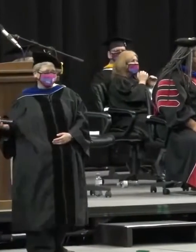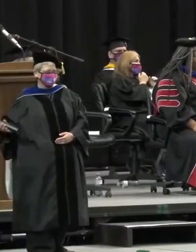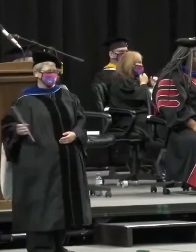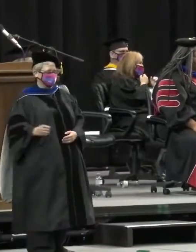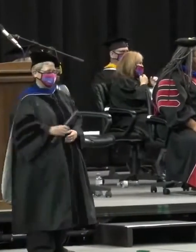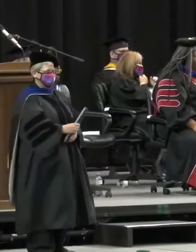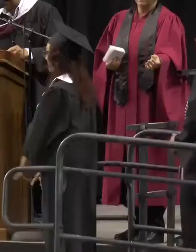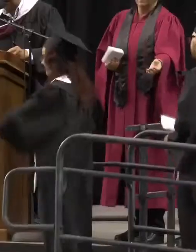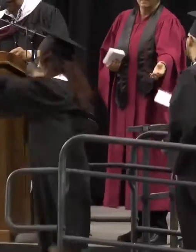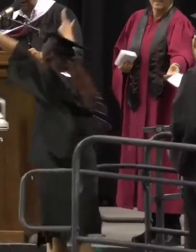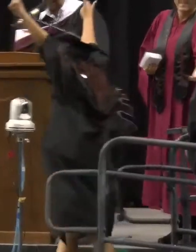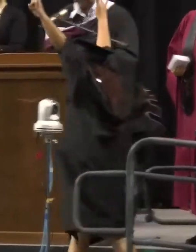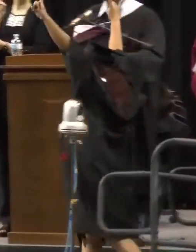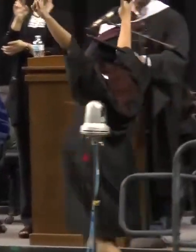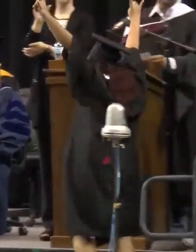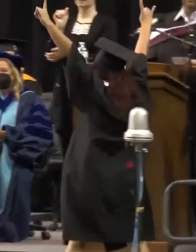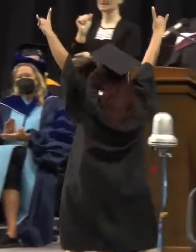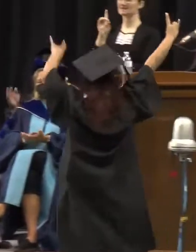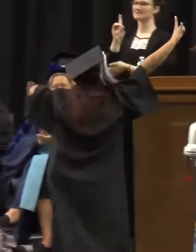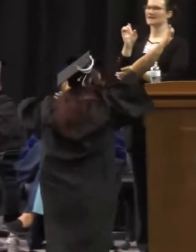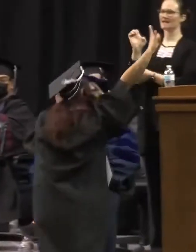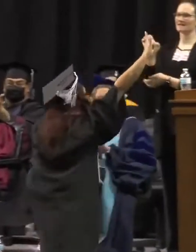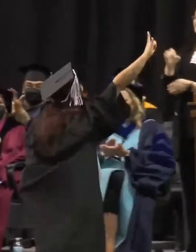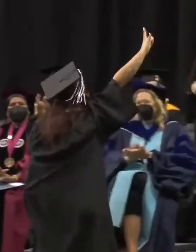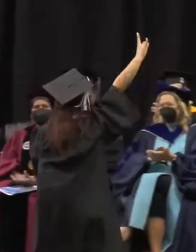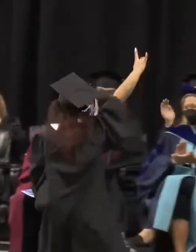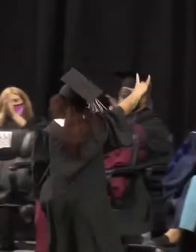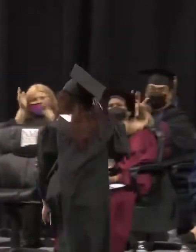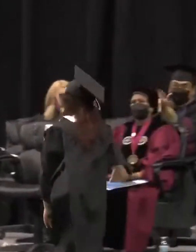Amber Rose Andrade.